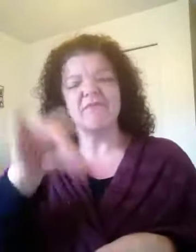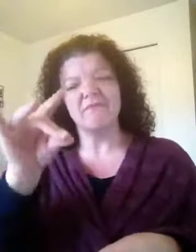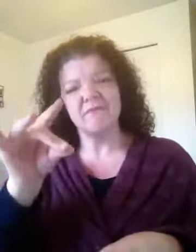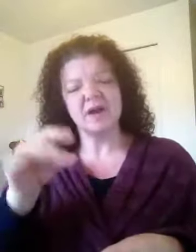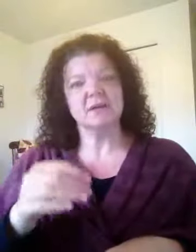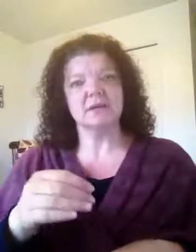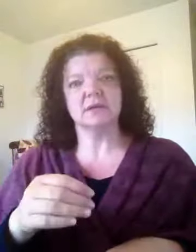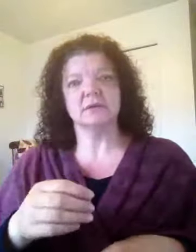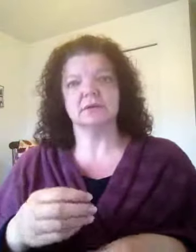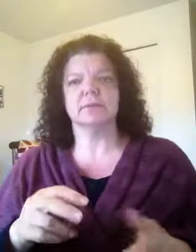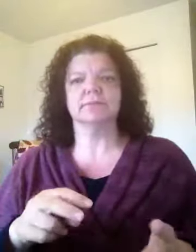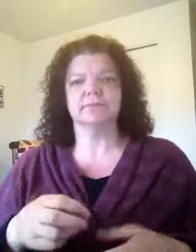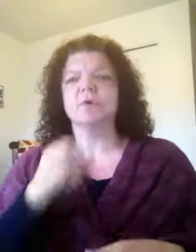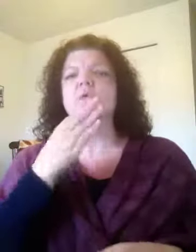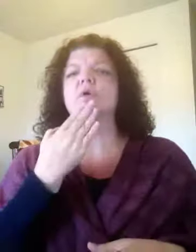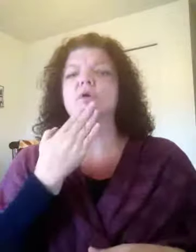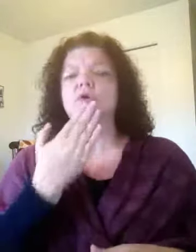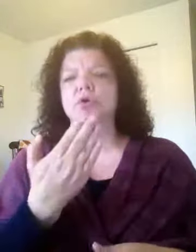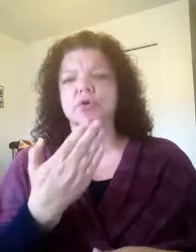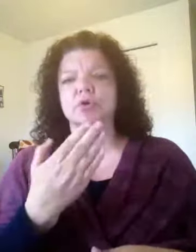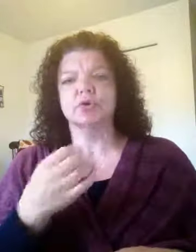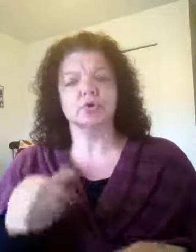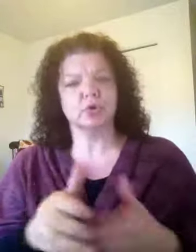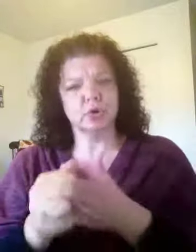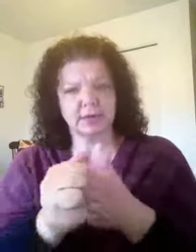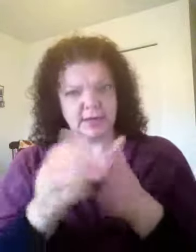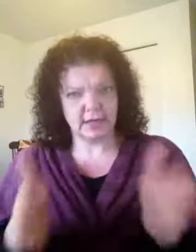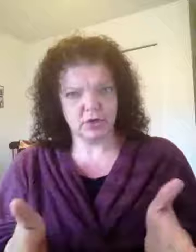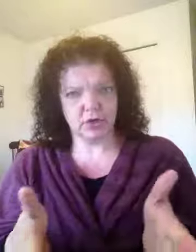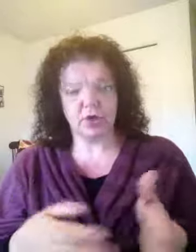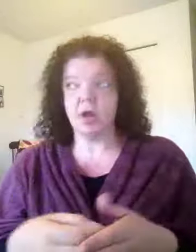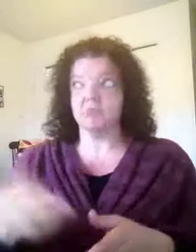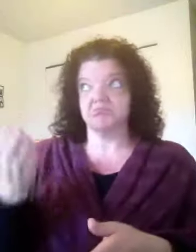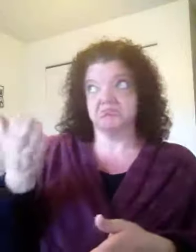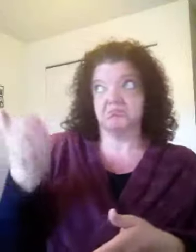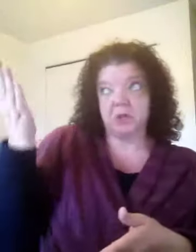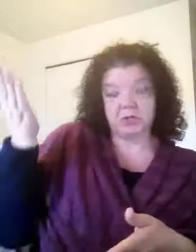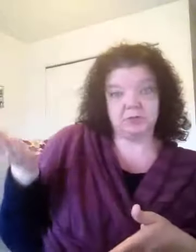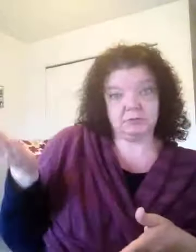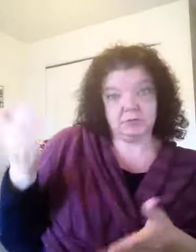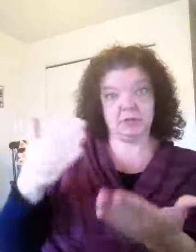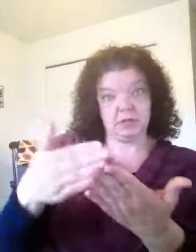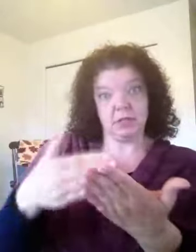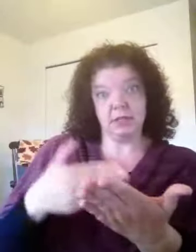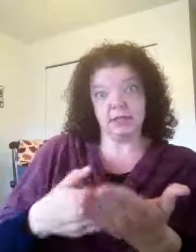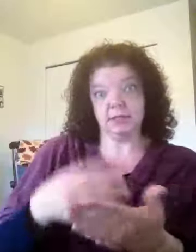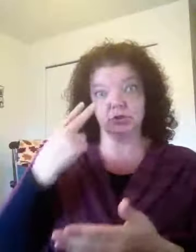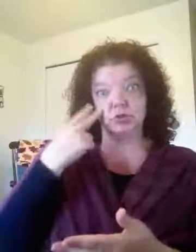action, it's up there. Okay? All right, let's get going. I'm going to turn the lights back on.